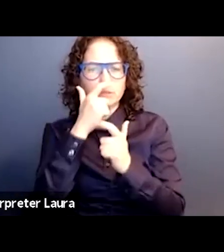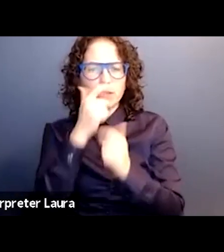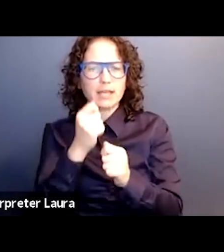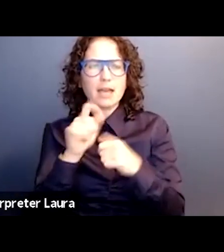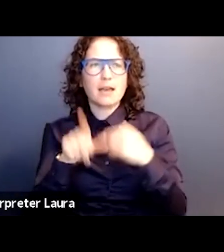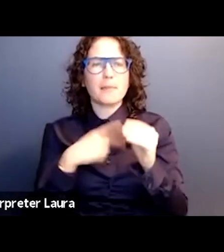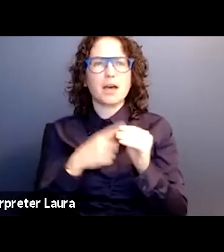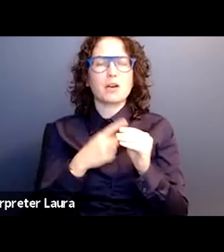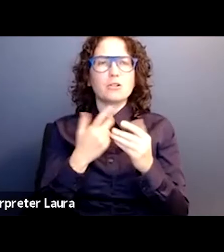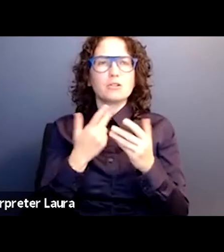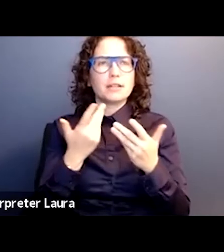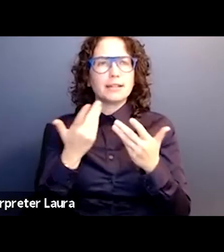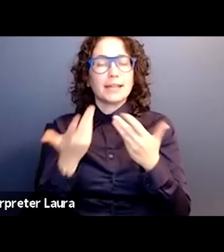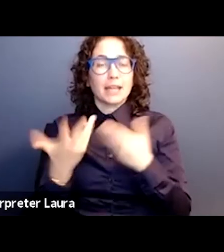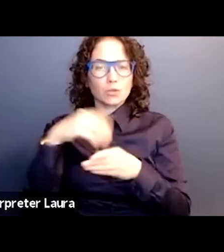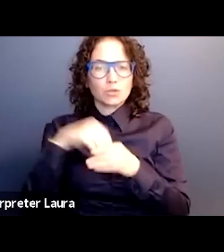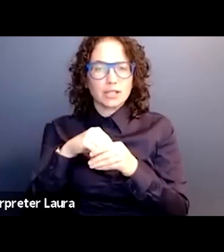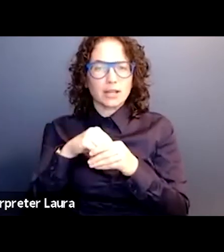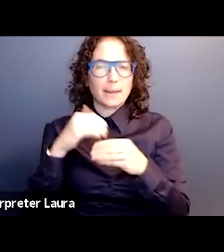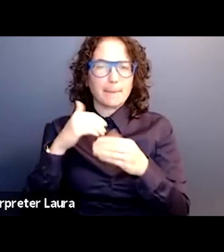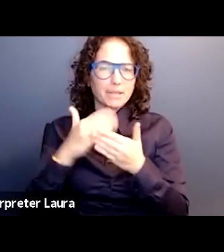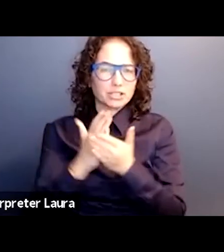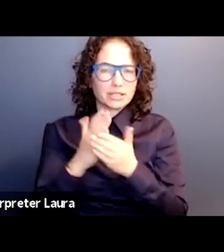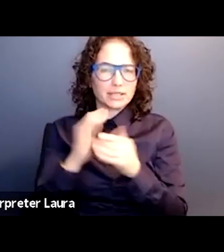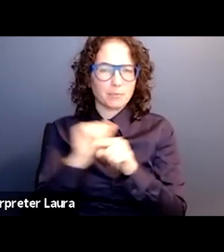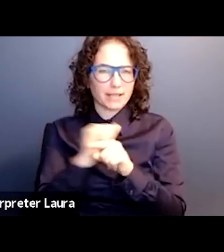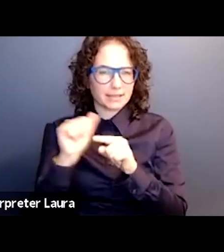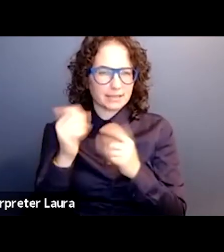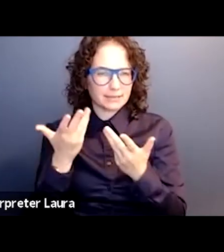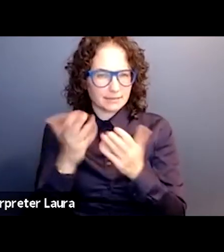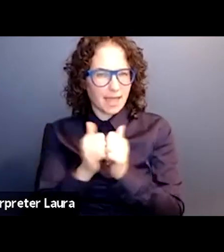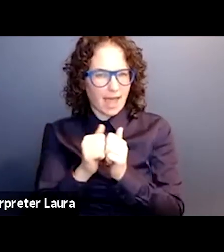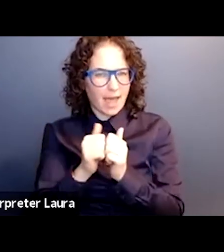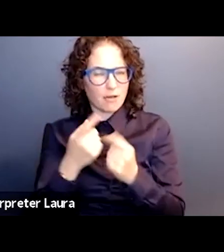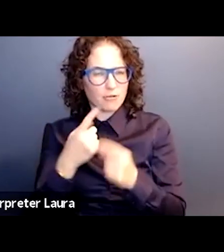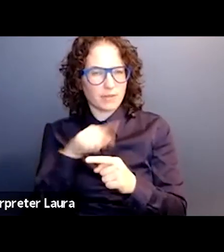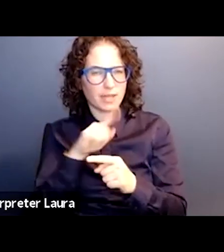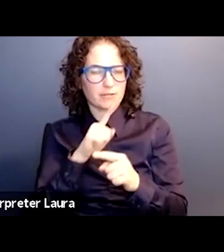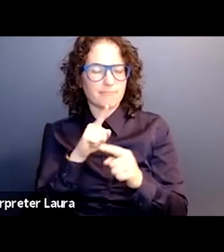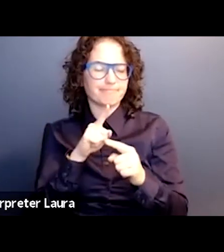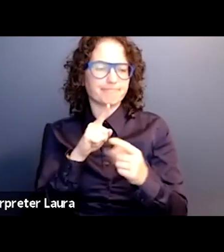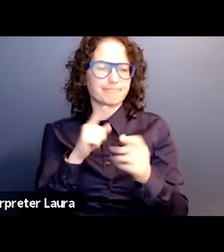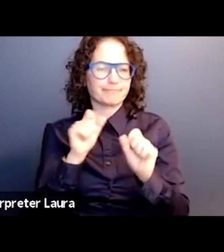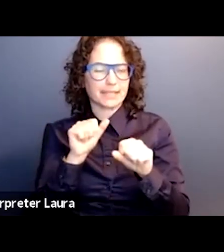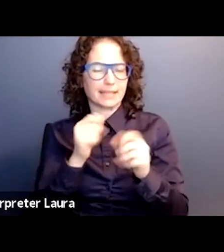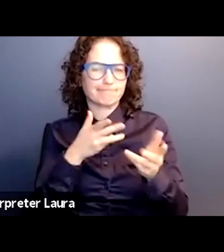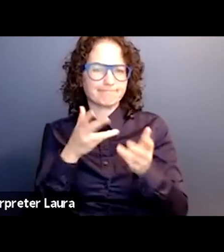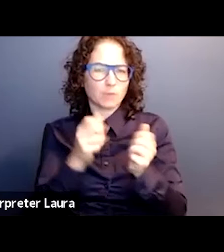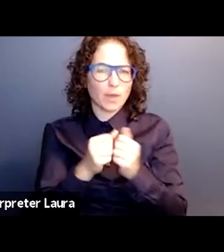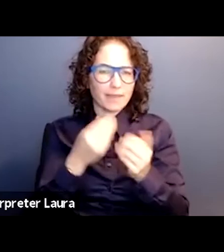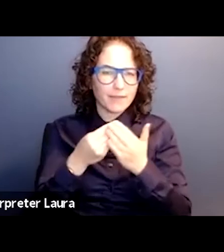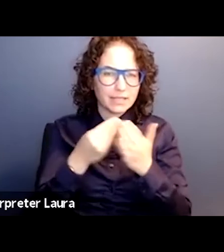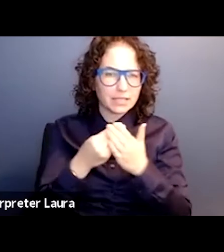around inclusionary budgeting practices and how they work with funding organizations